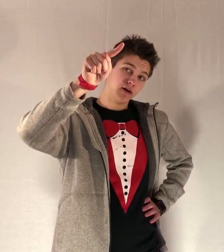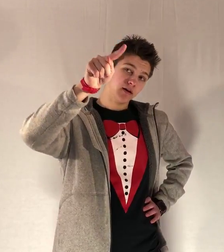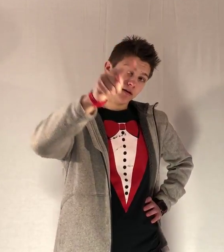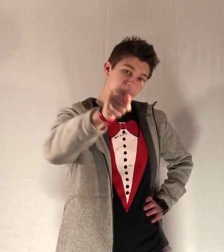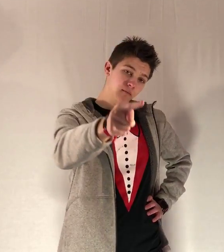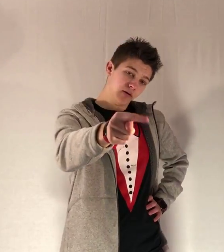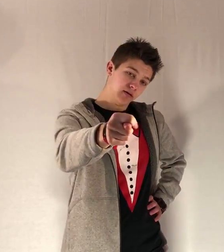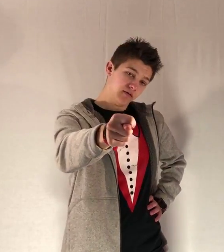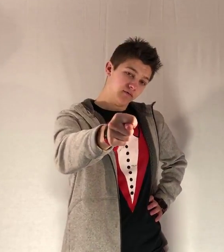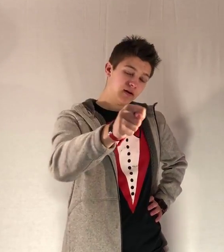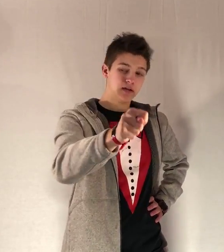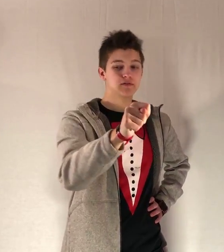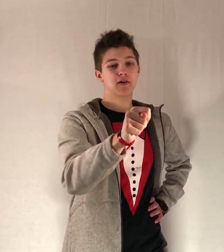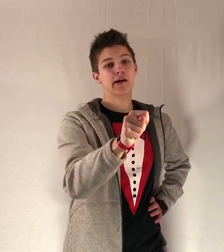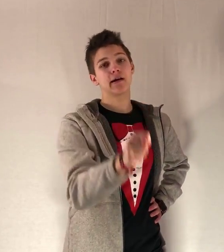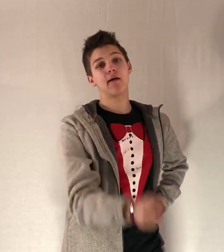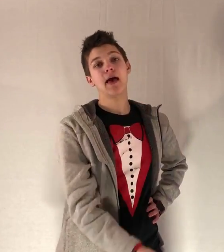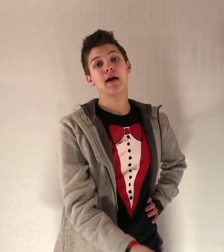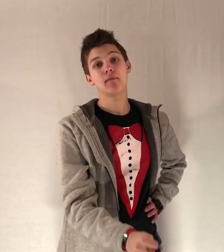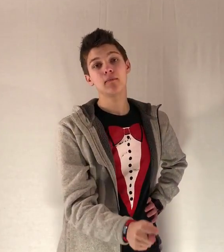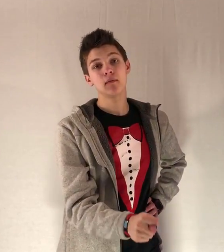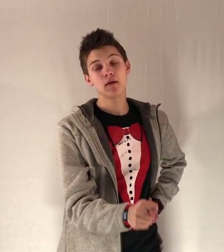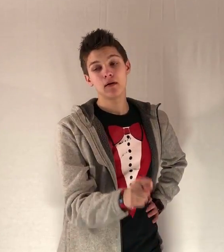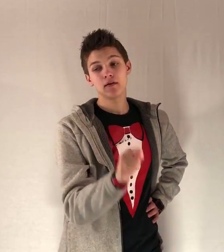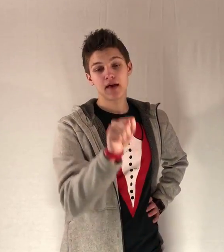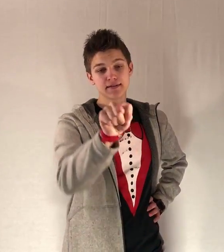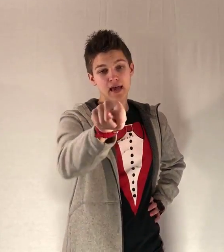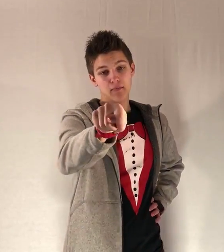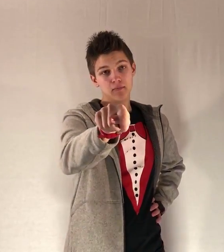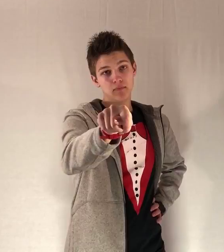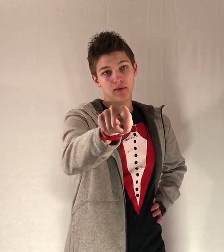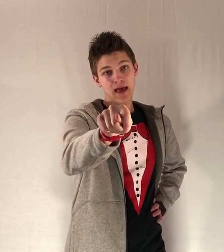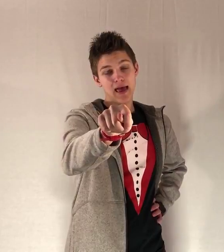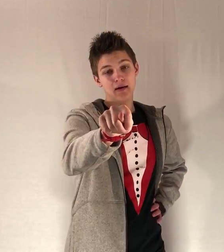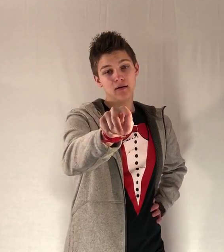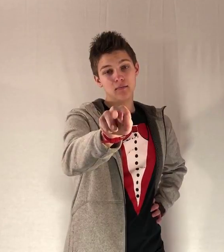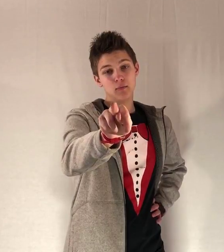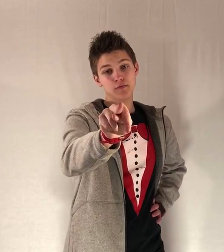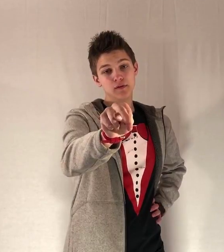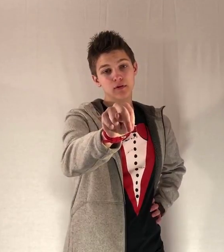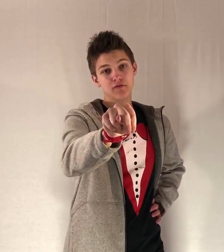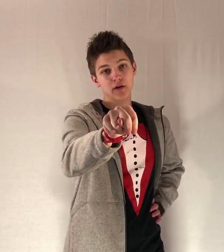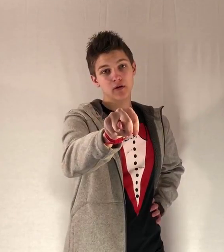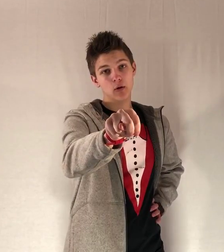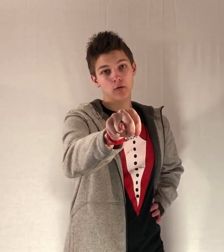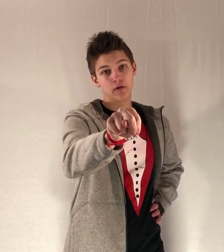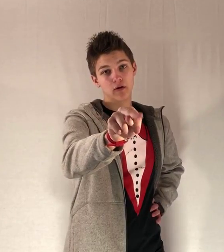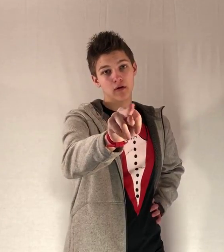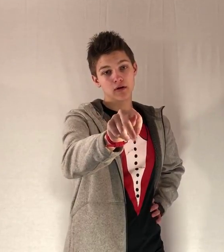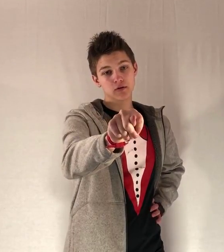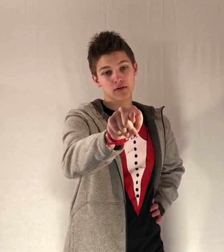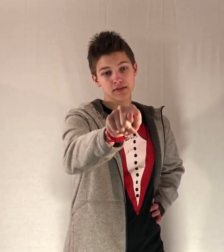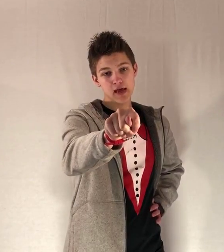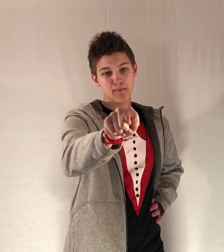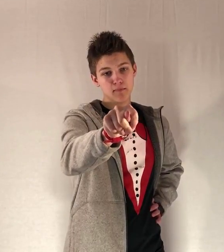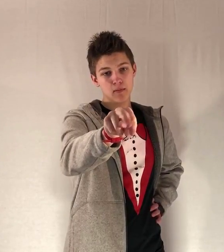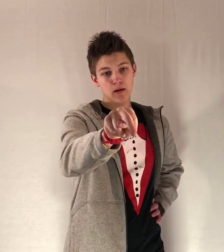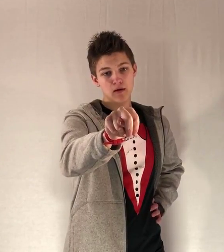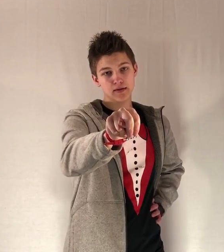here, putting the index finger here. Now M, that's M, N, moving the middle finger over. So this is M, this is